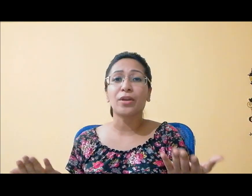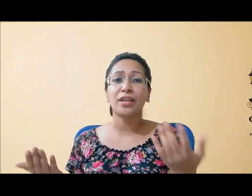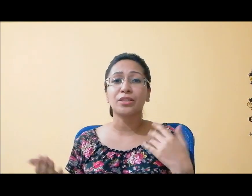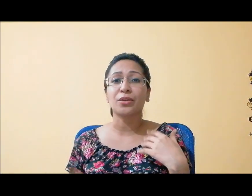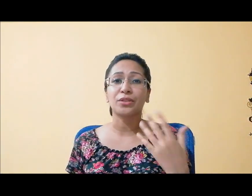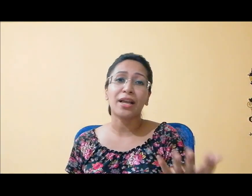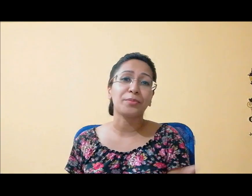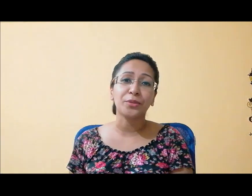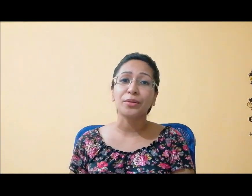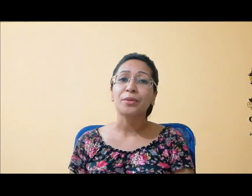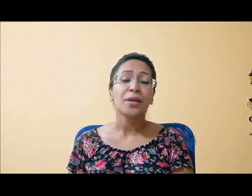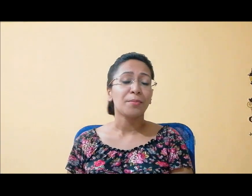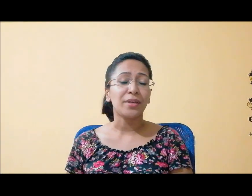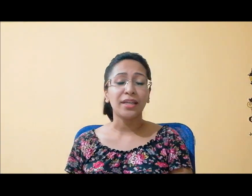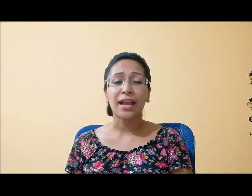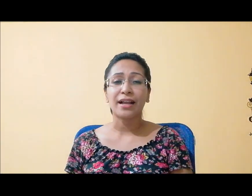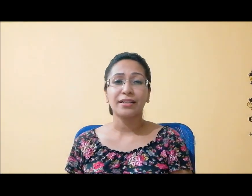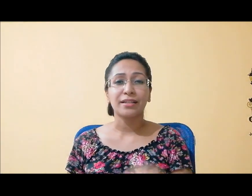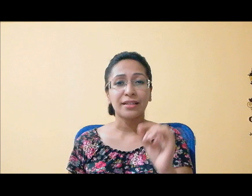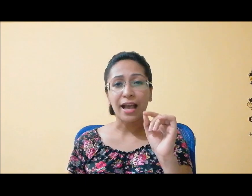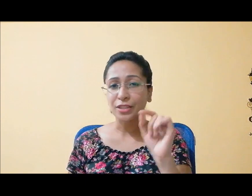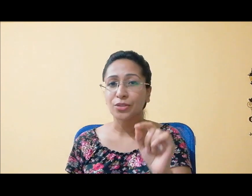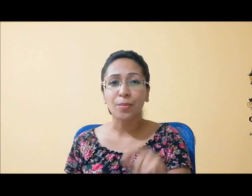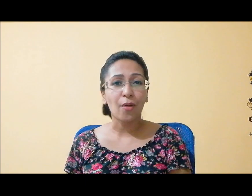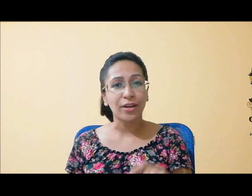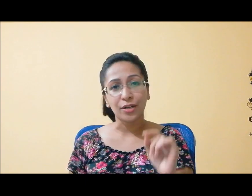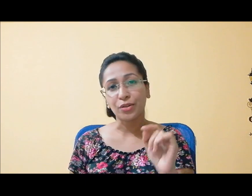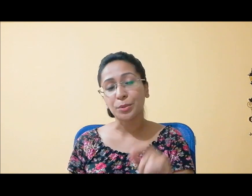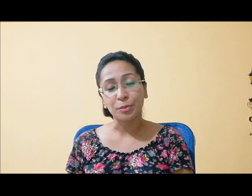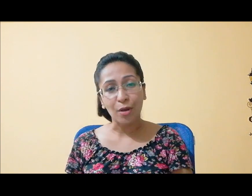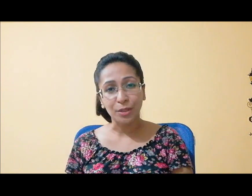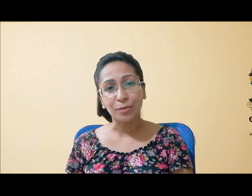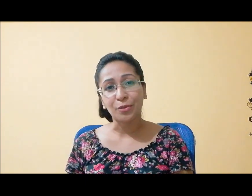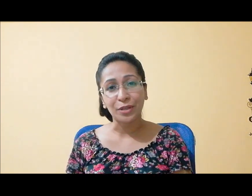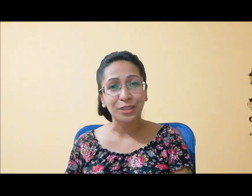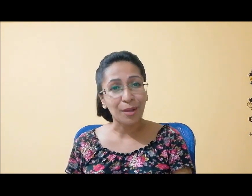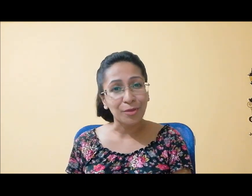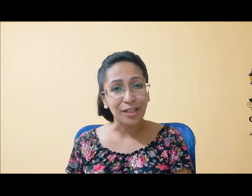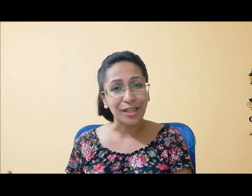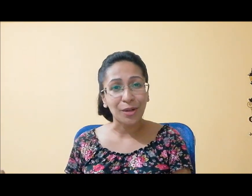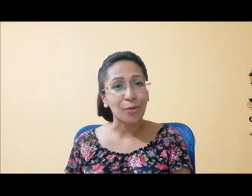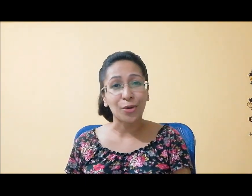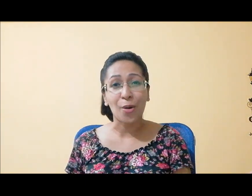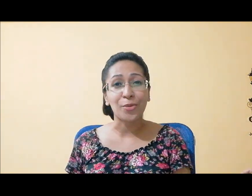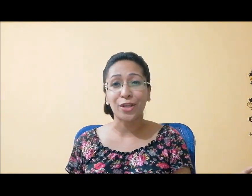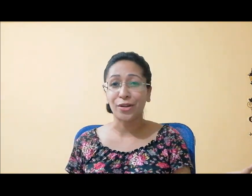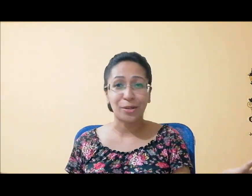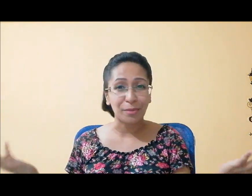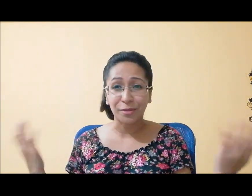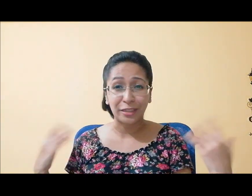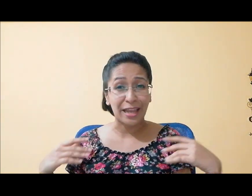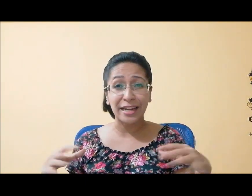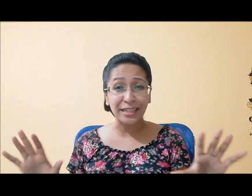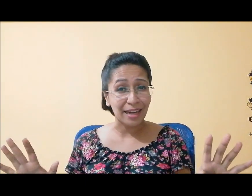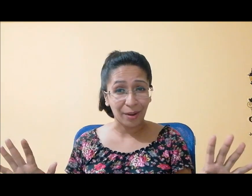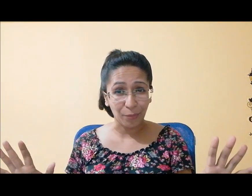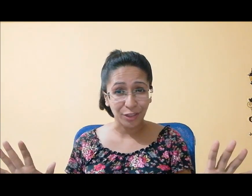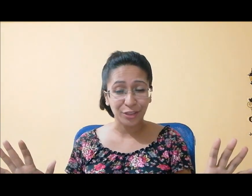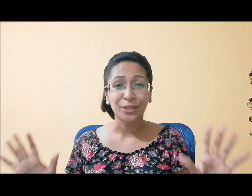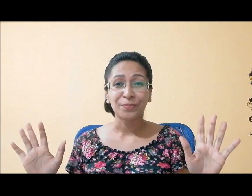is going to help you being as to the point as possible when communicating with normal hearing people in any language that